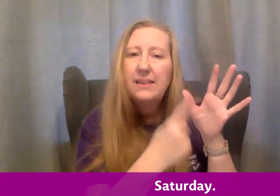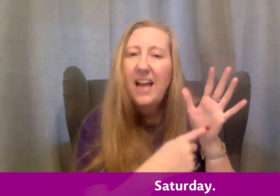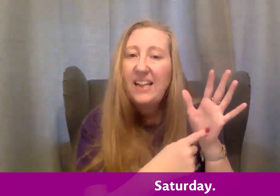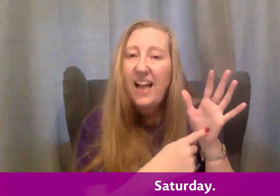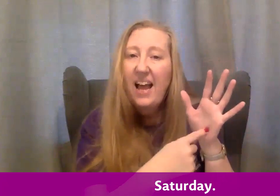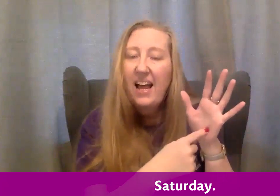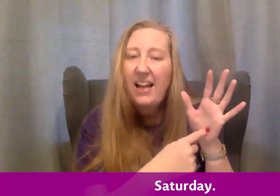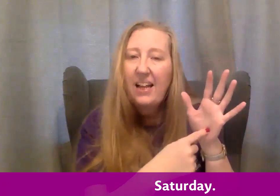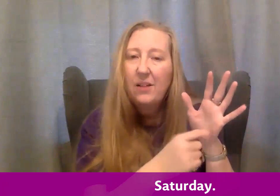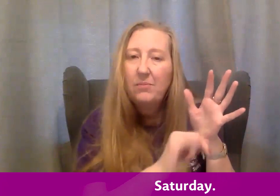saturday